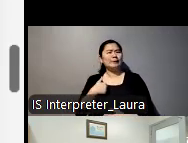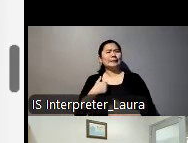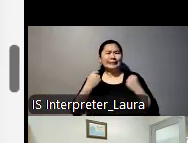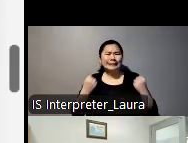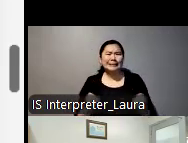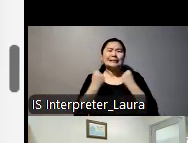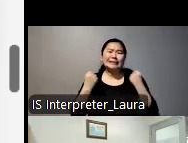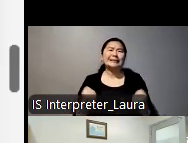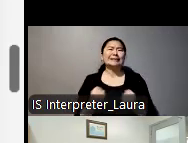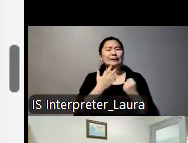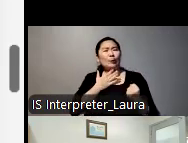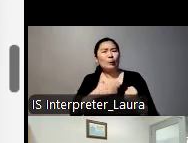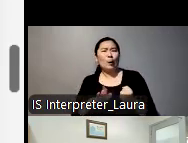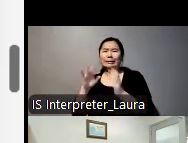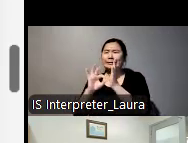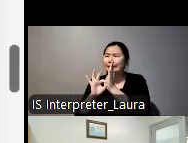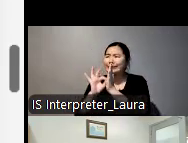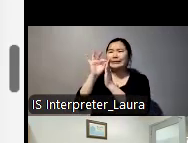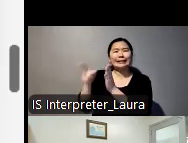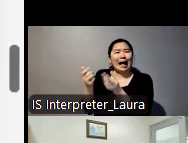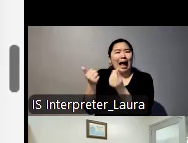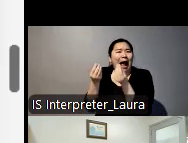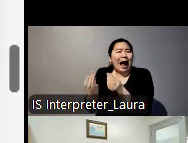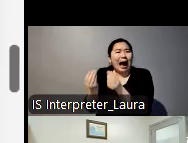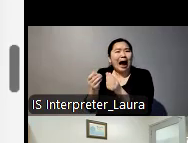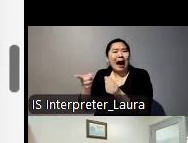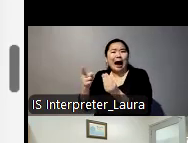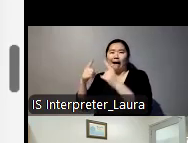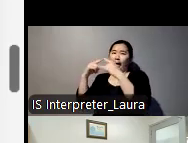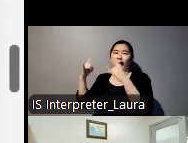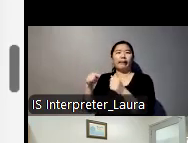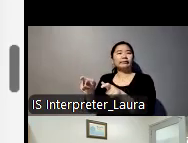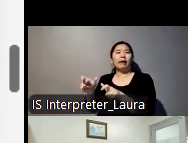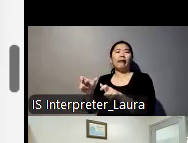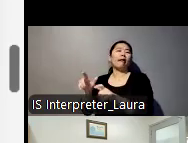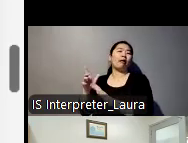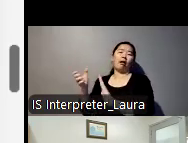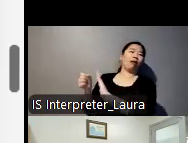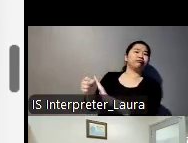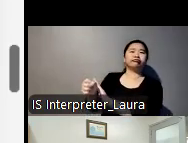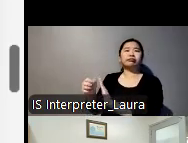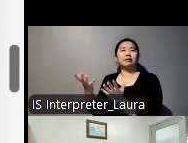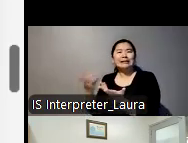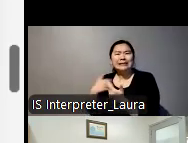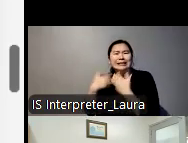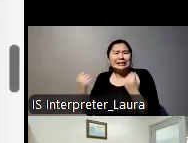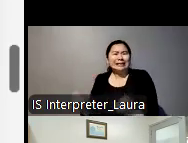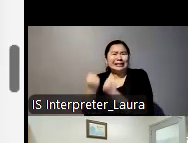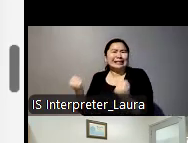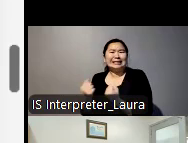conference and workshop in 2014 in Bangkok. I shared my experience